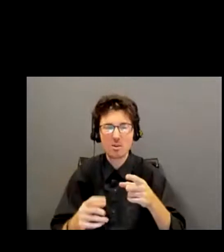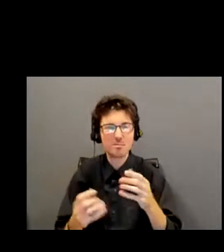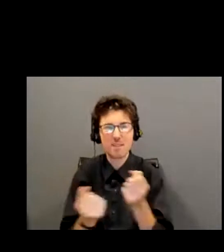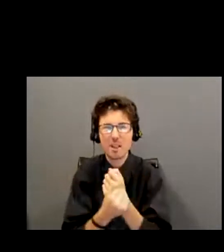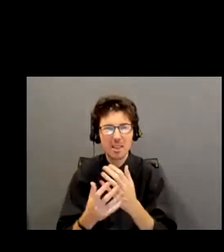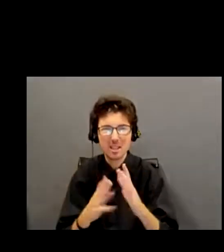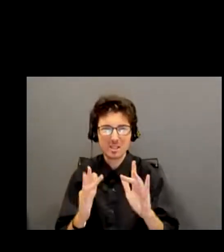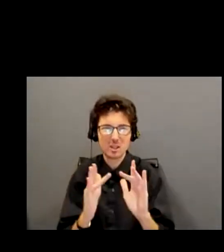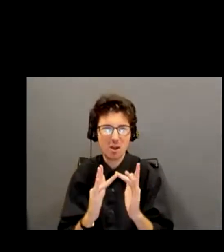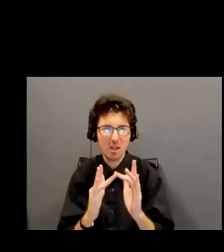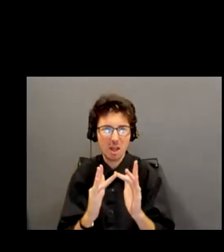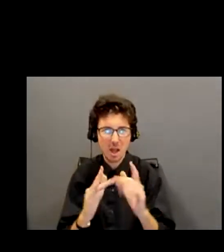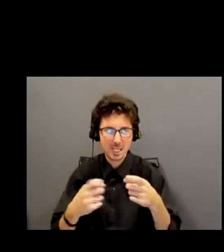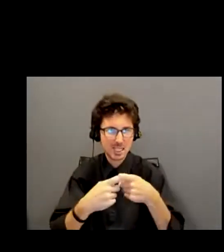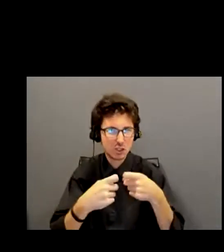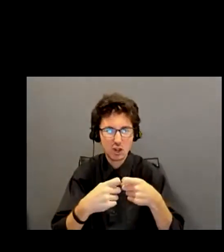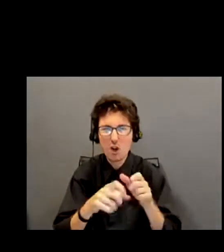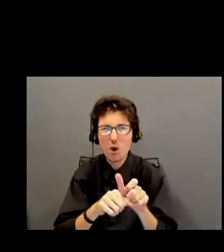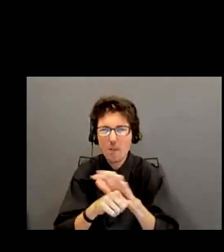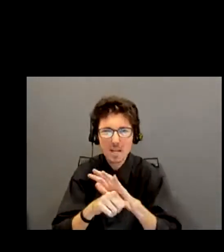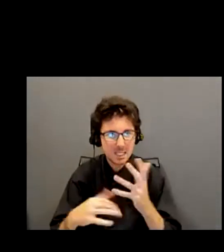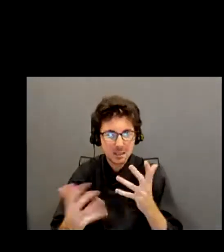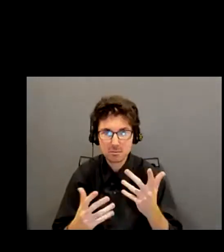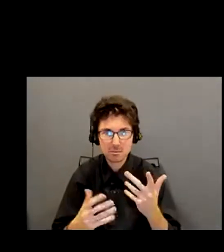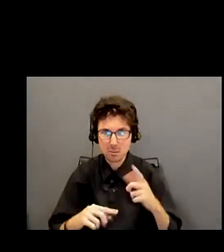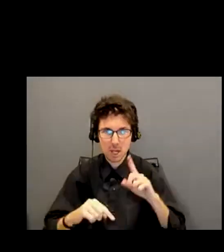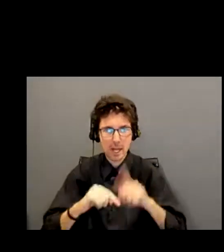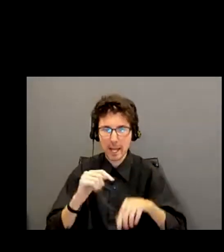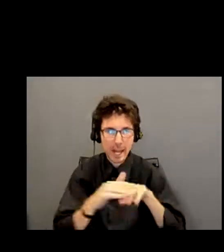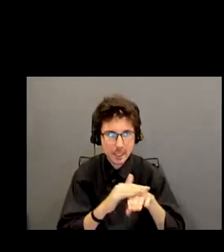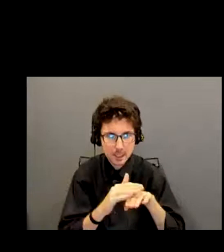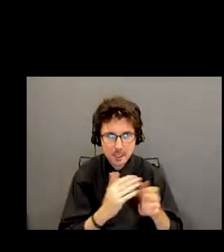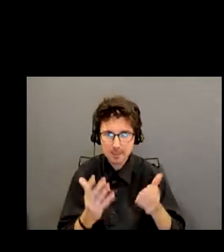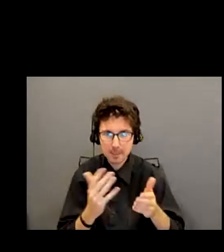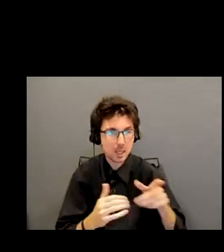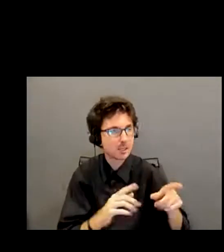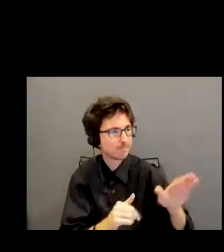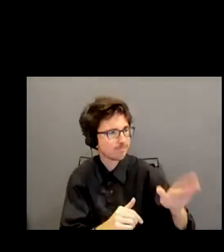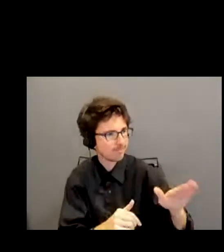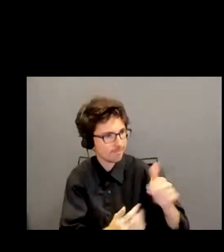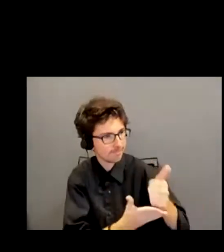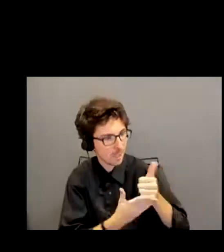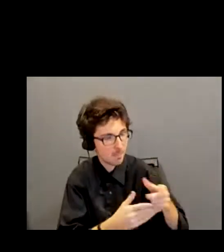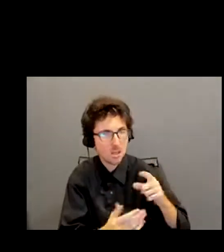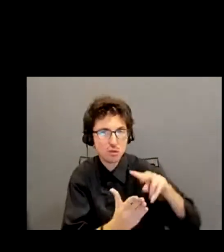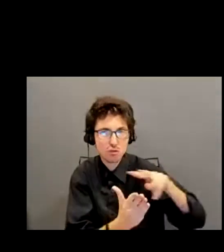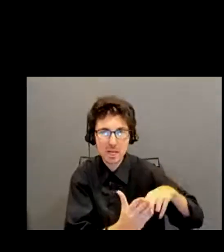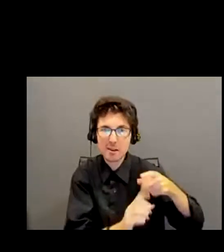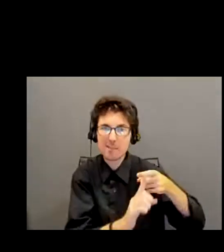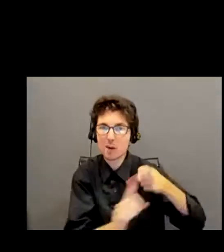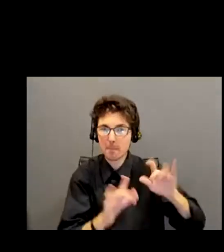not all of them are accessible to me. So he helps me read out things from the